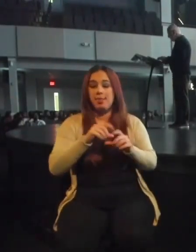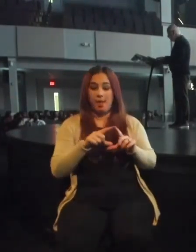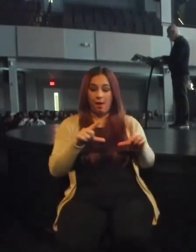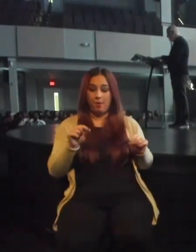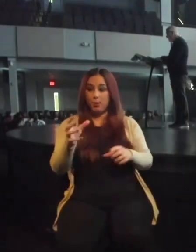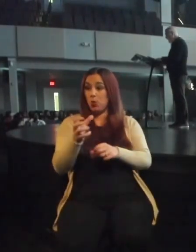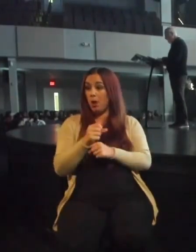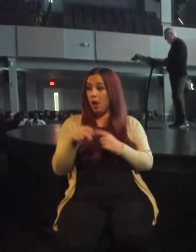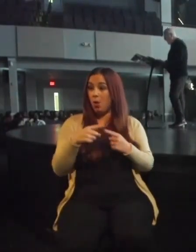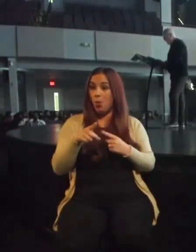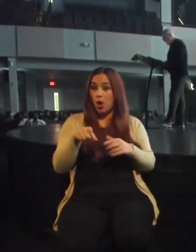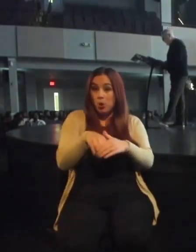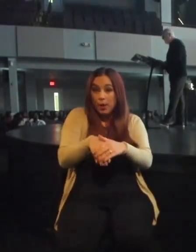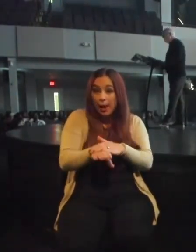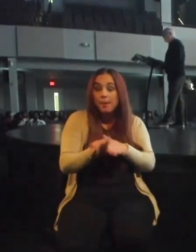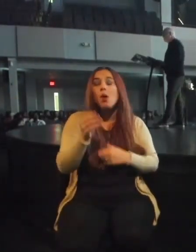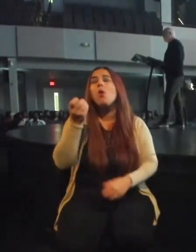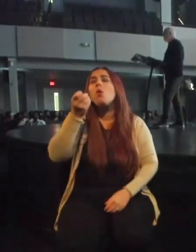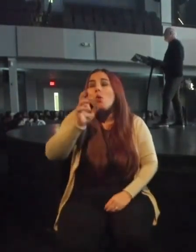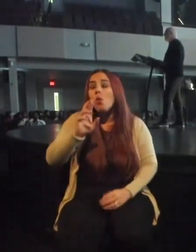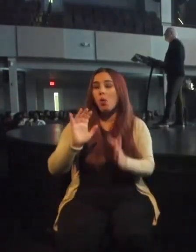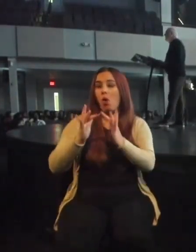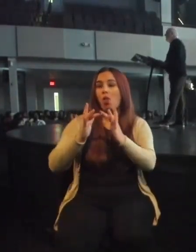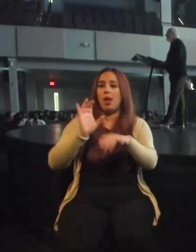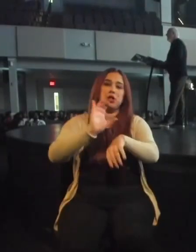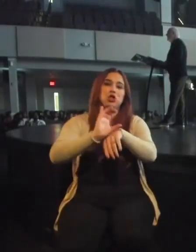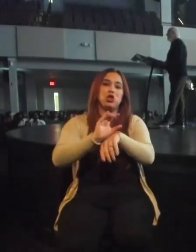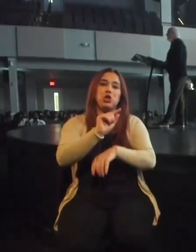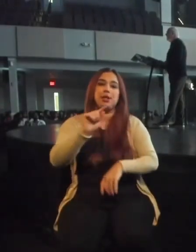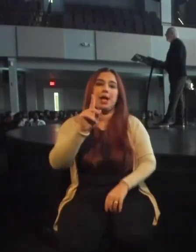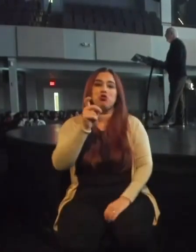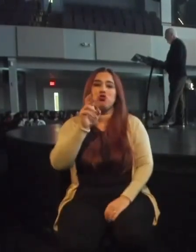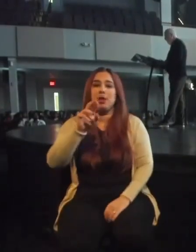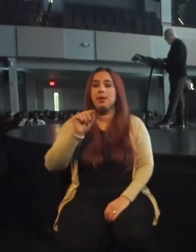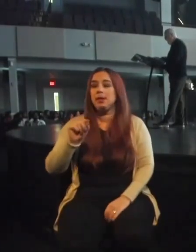you were given on the way in, or online at